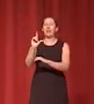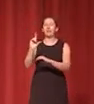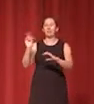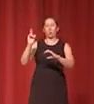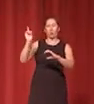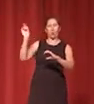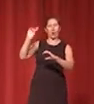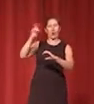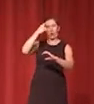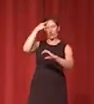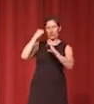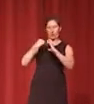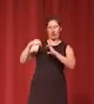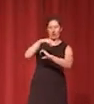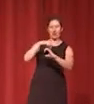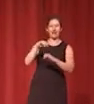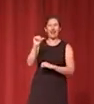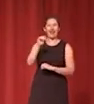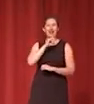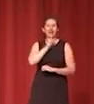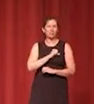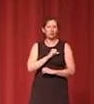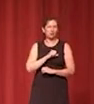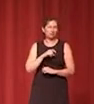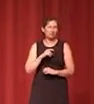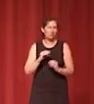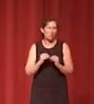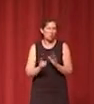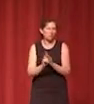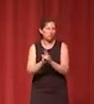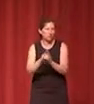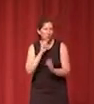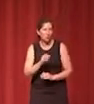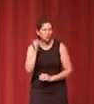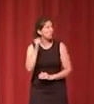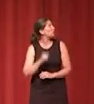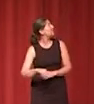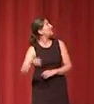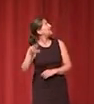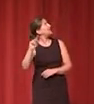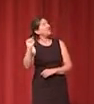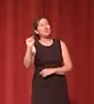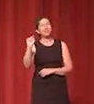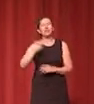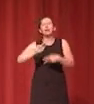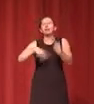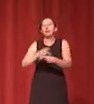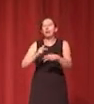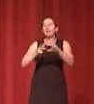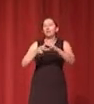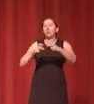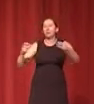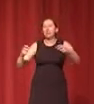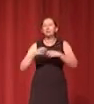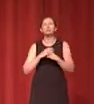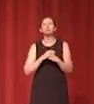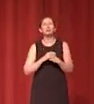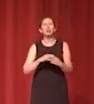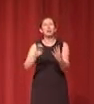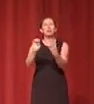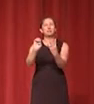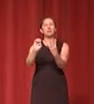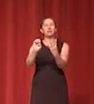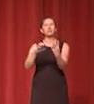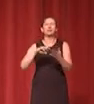it's common as we get older. TDP-43 is the type of protein that builds up. And encephalopathy just means brain